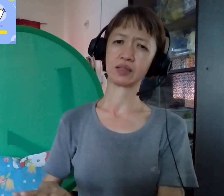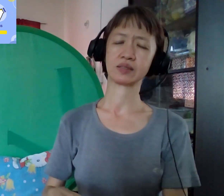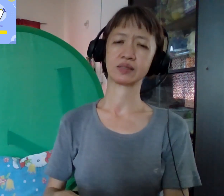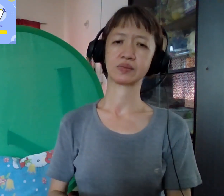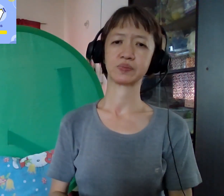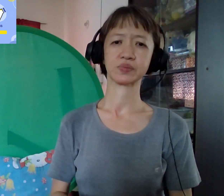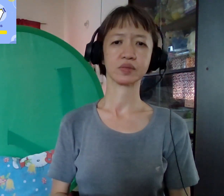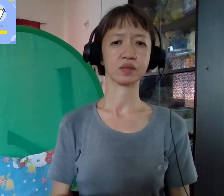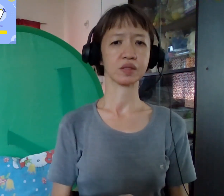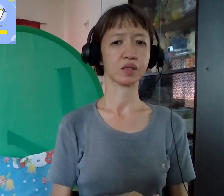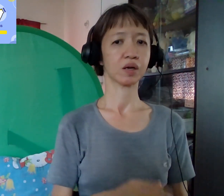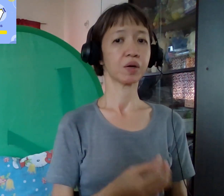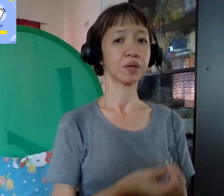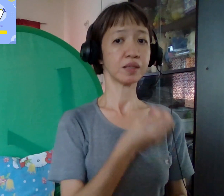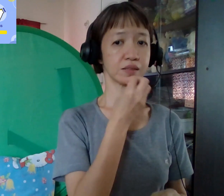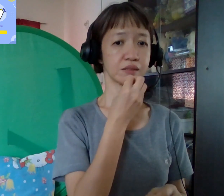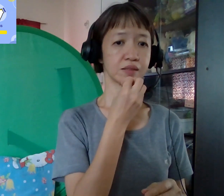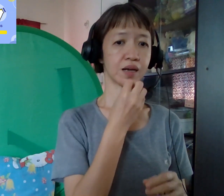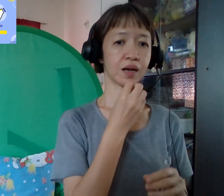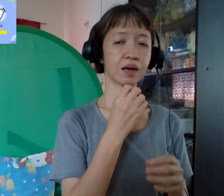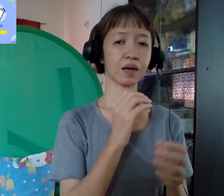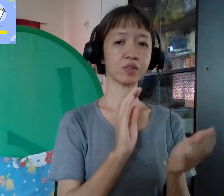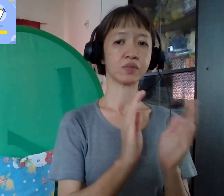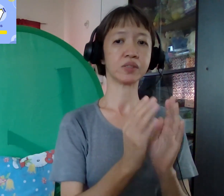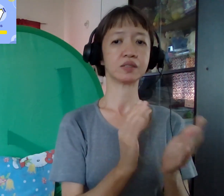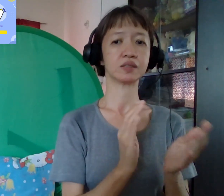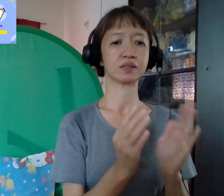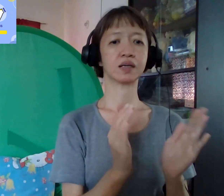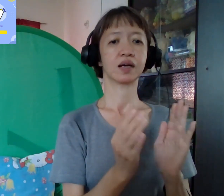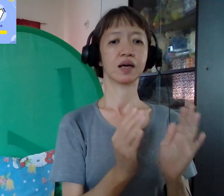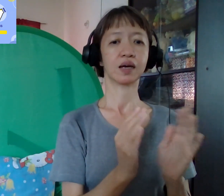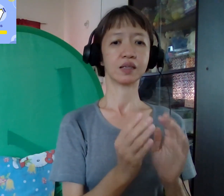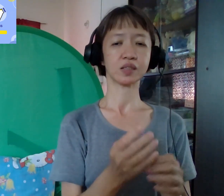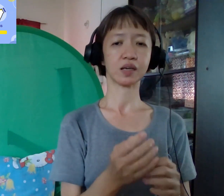stress, or just hang out over dinner and chat